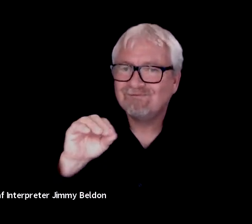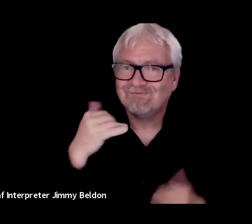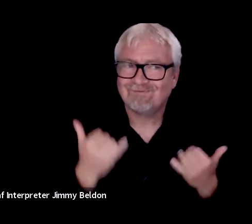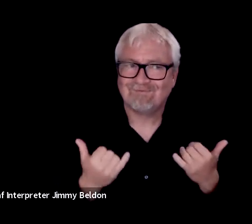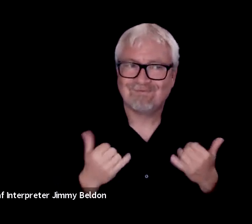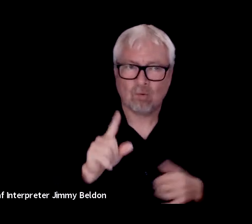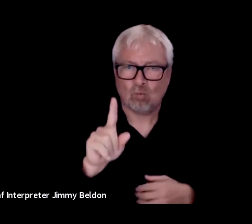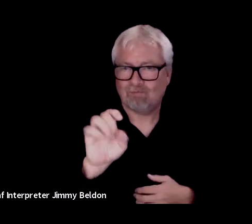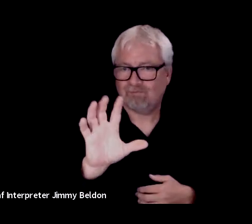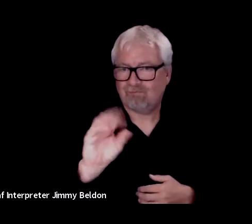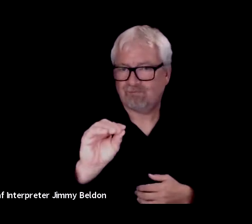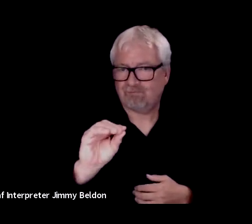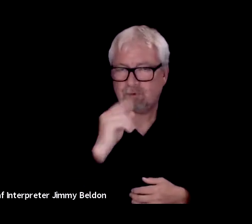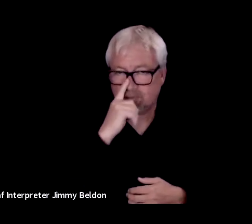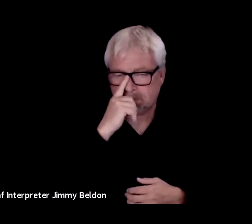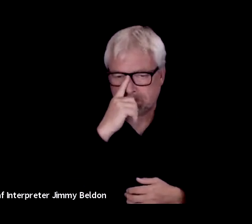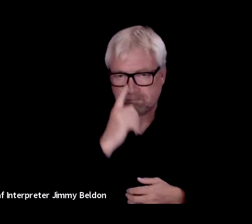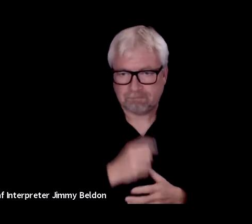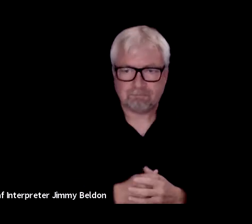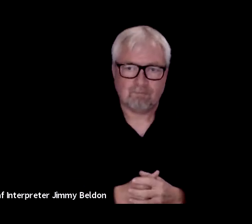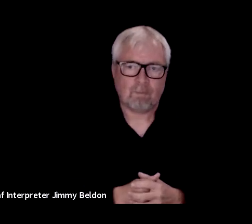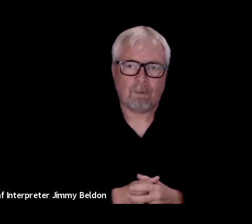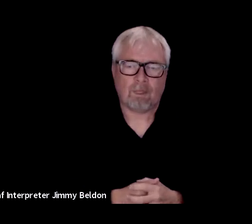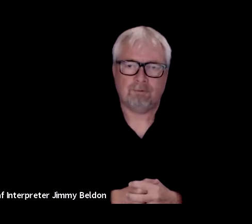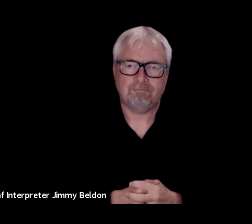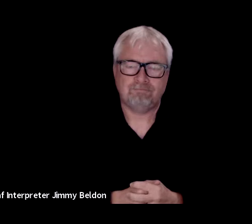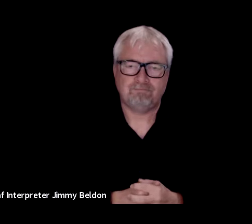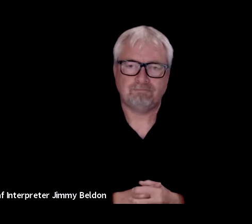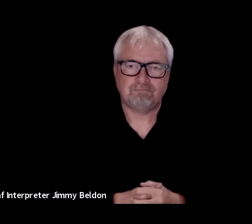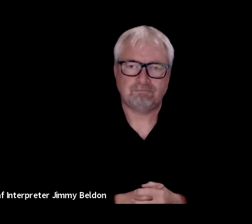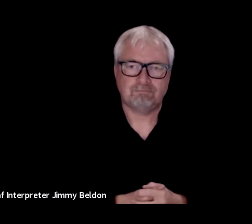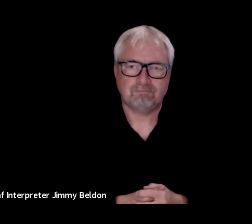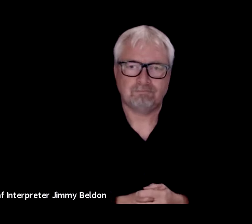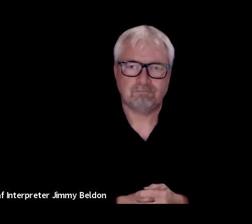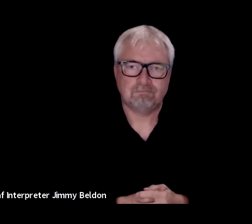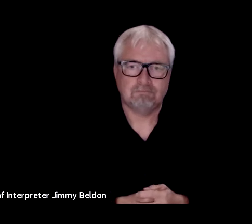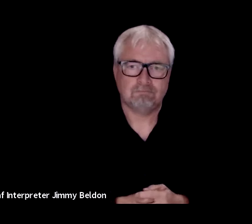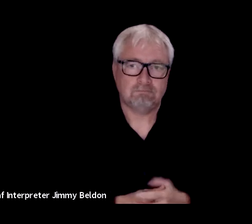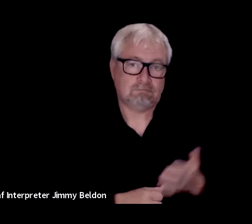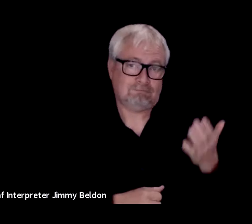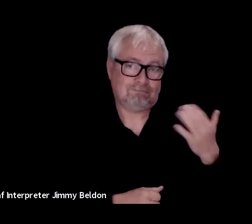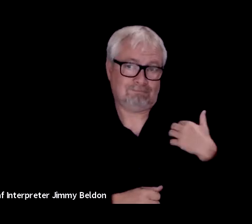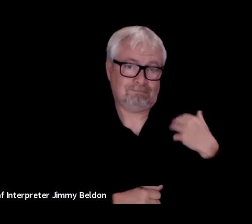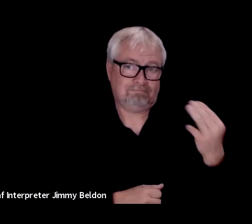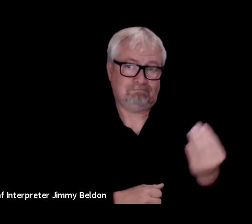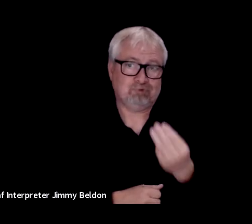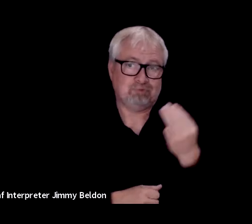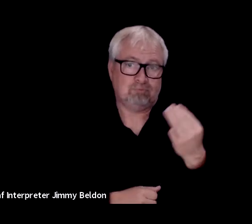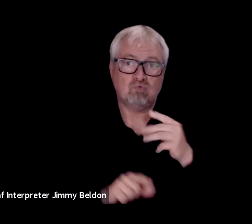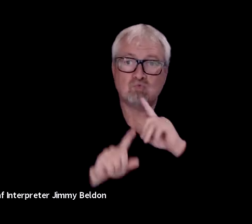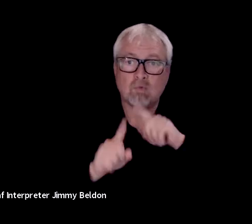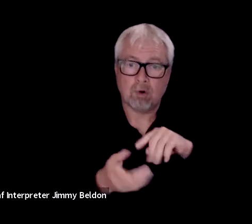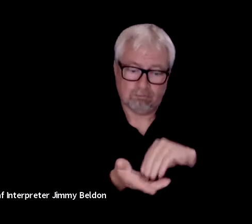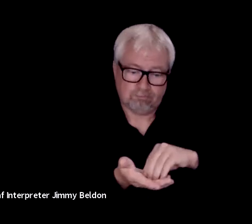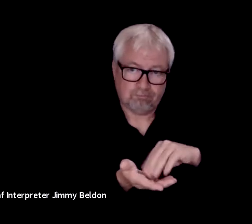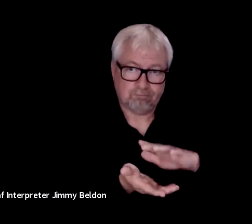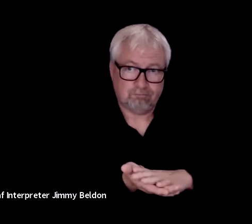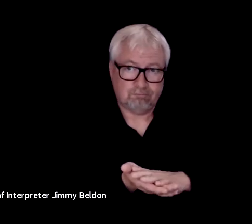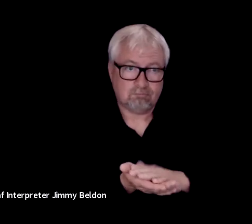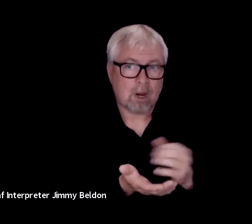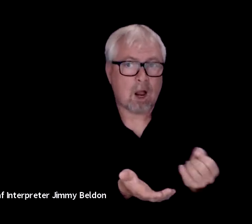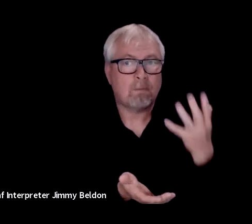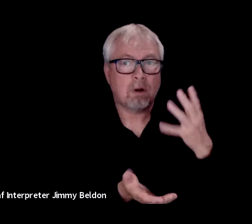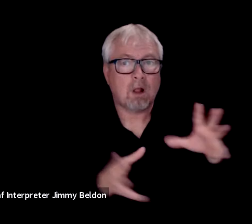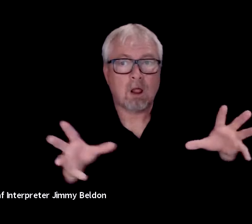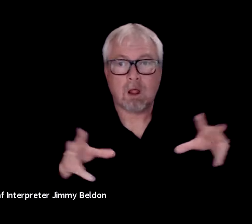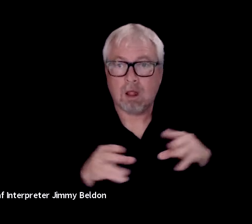cases, more than 600 cases report on Monday. And yesterday had 500 cases. So this is